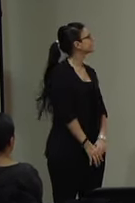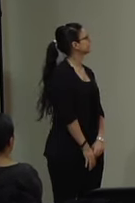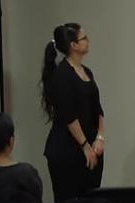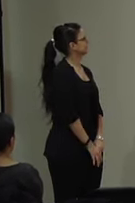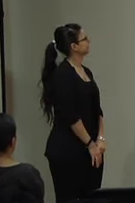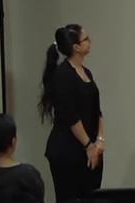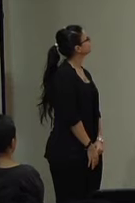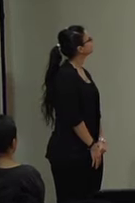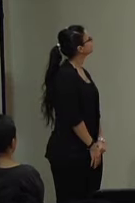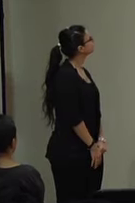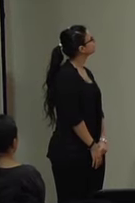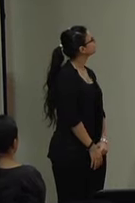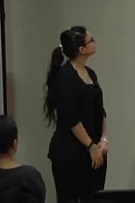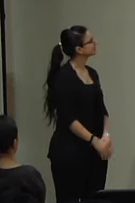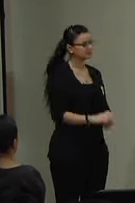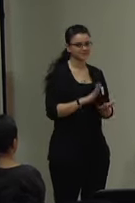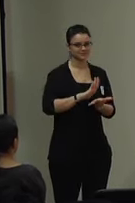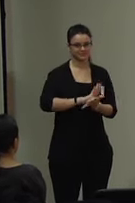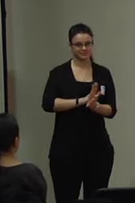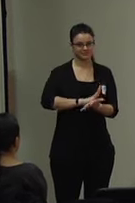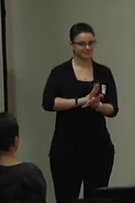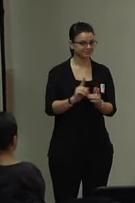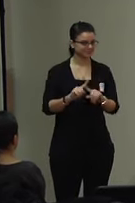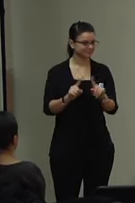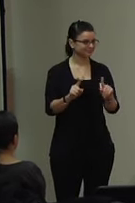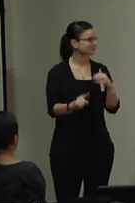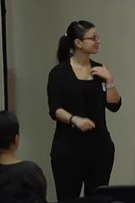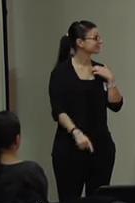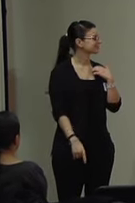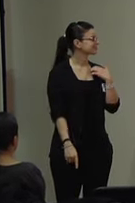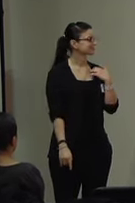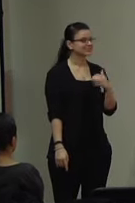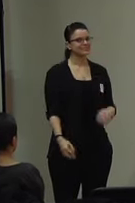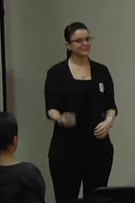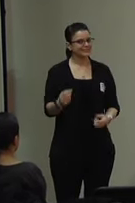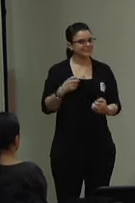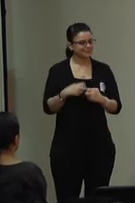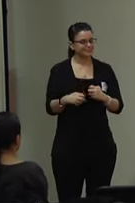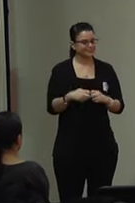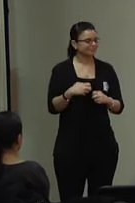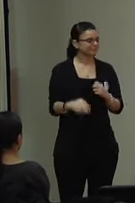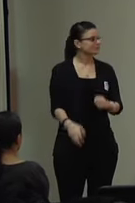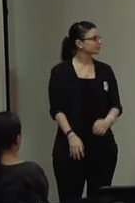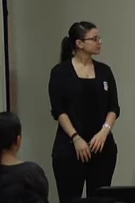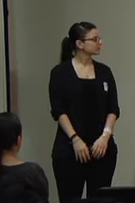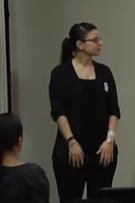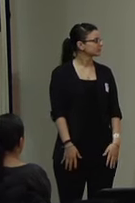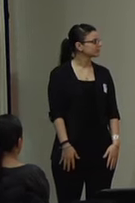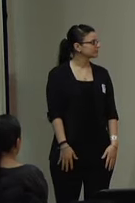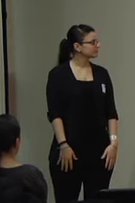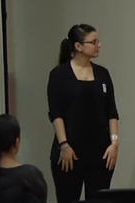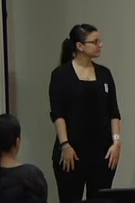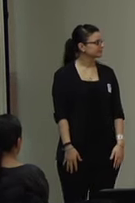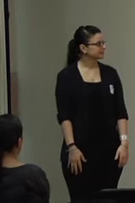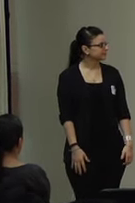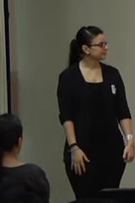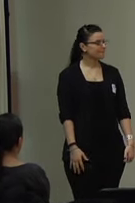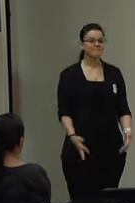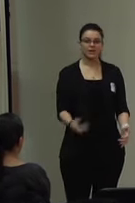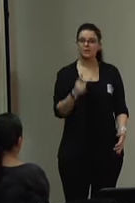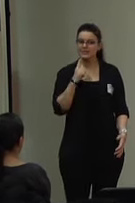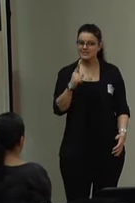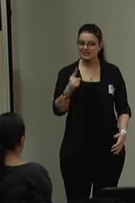So let's talk about cheese alternatives. I know that can be one that's hard to give up. And I'm here to tell you that there really are good